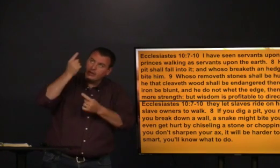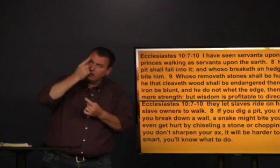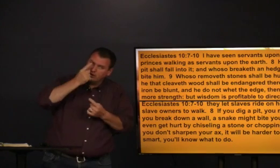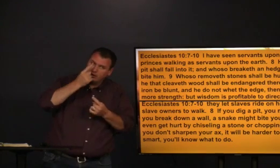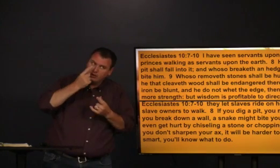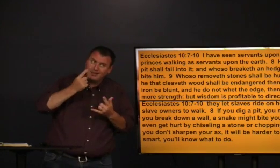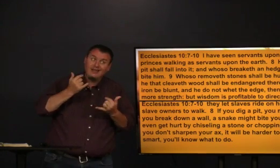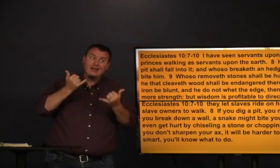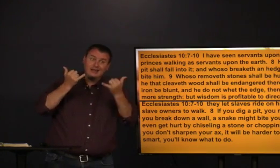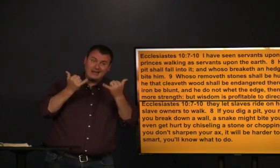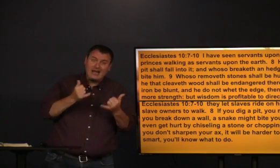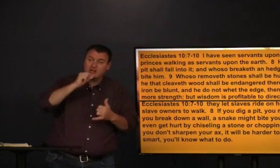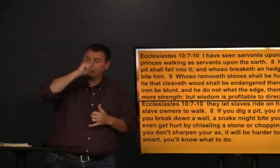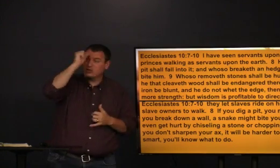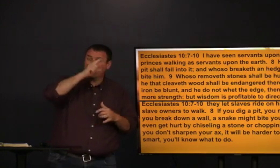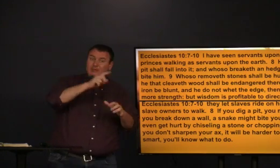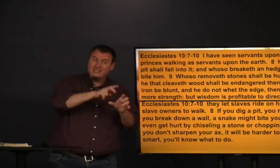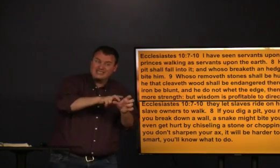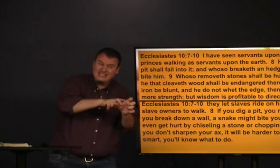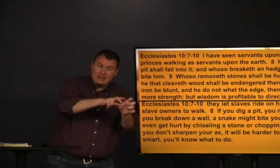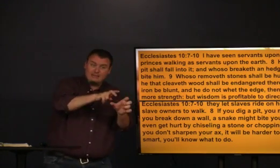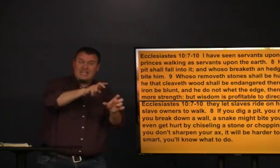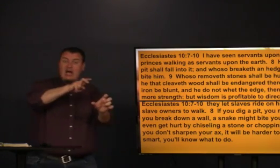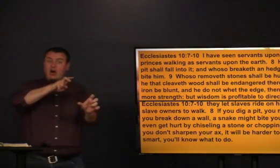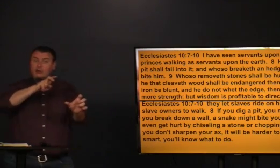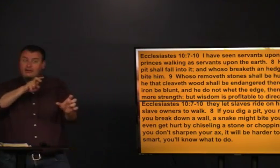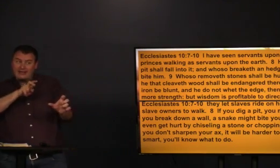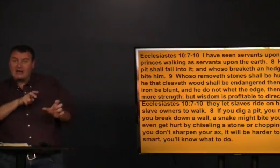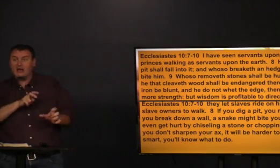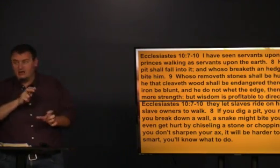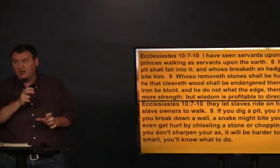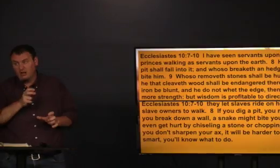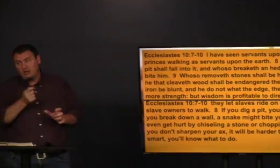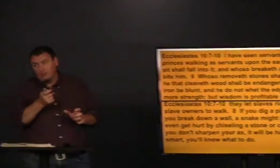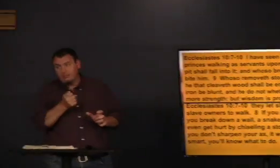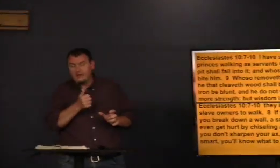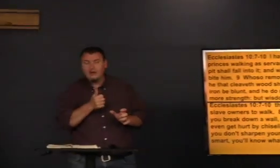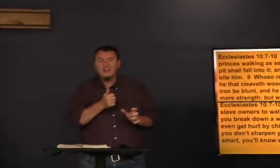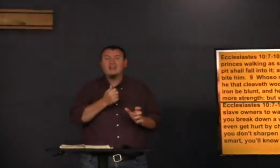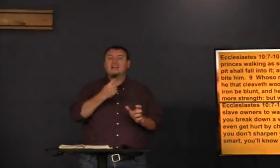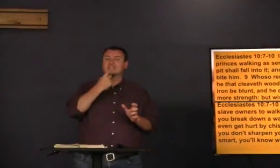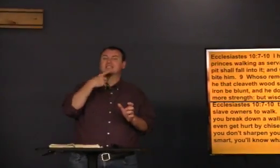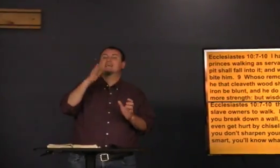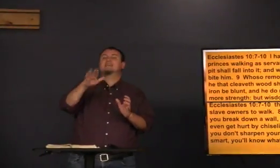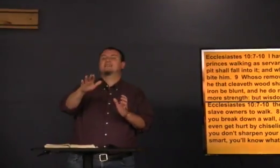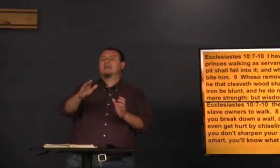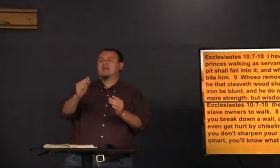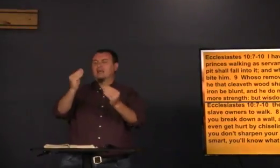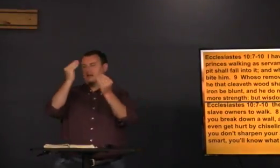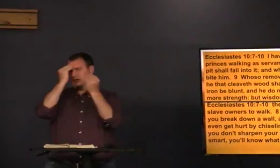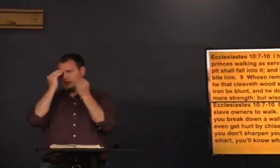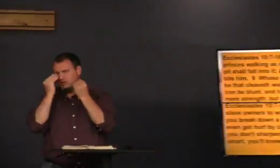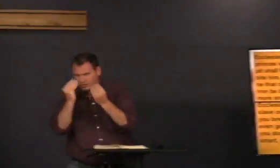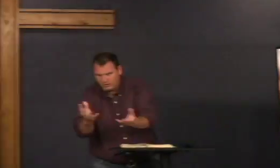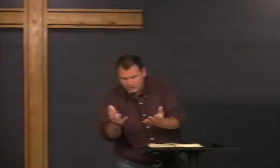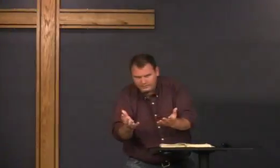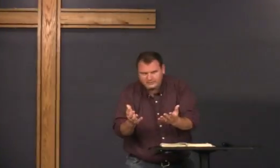wondering. Now Solomon steps out of that a little bit and says, hey, this